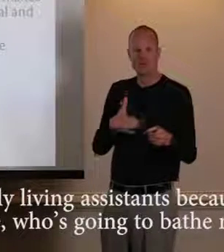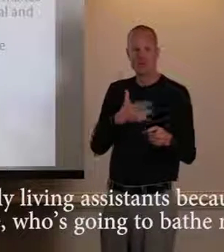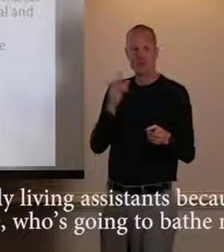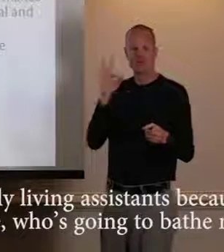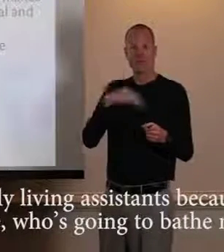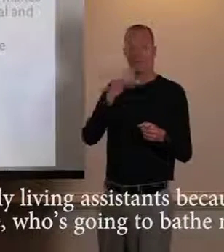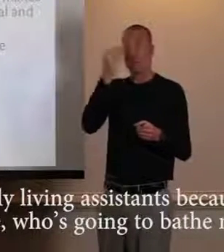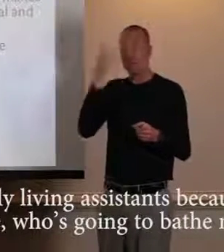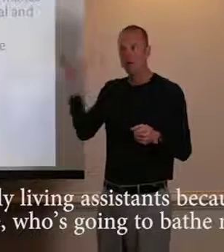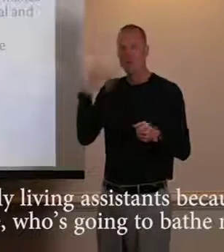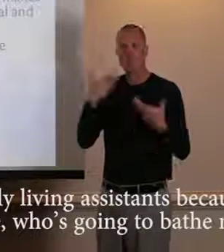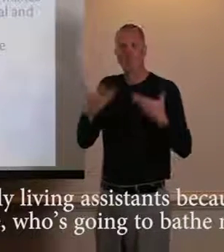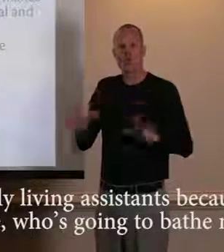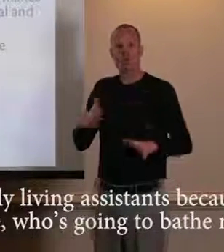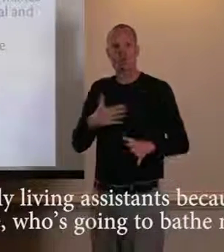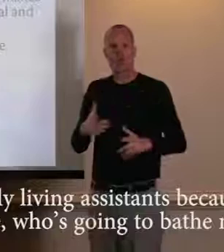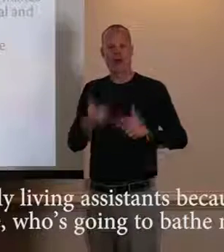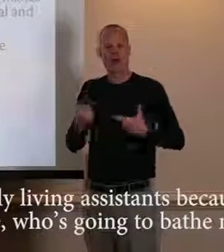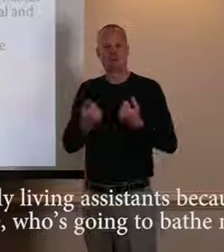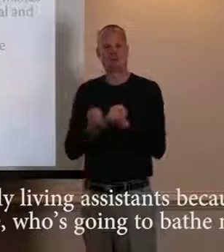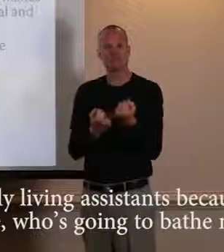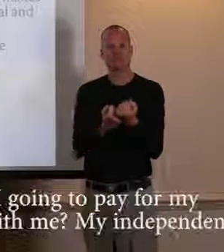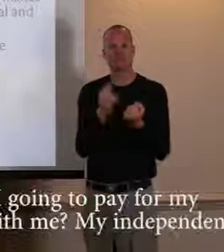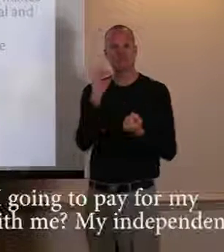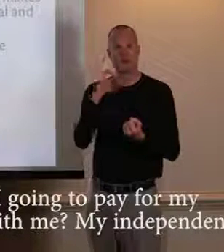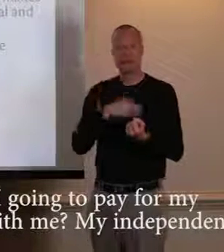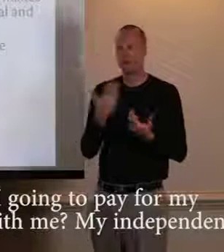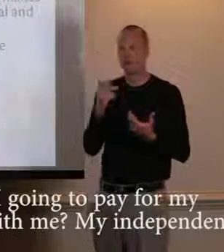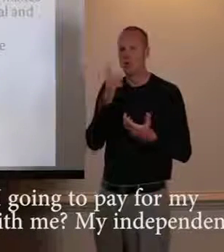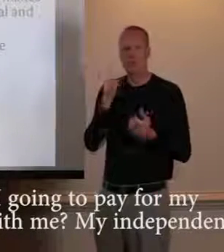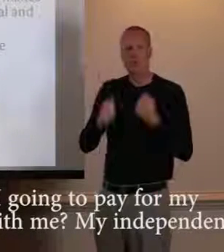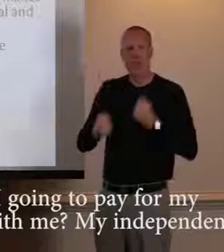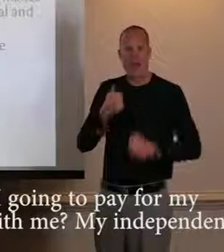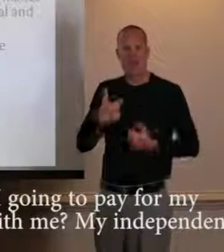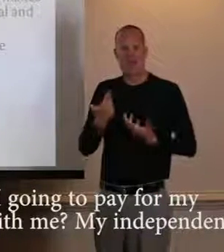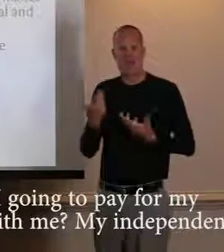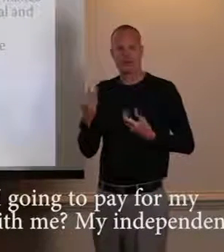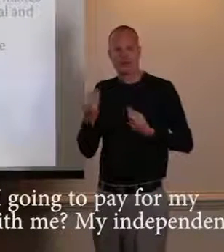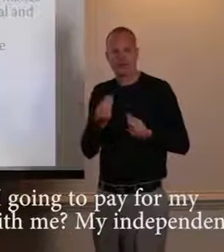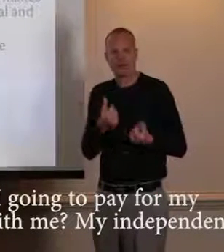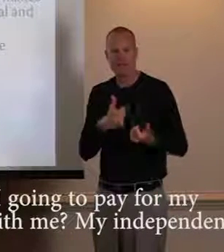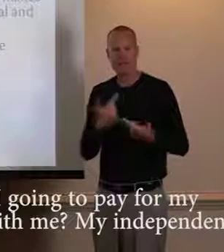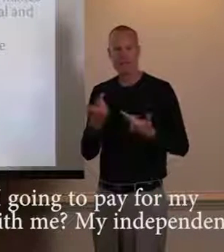assistance because what's going to happen to me? Who's going to bathe me, feed me? Housing.